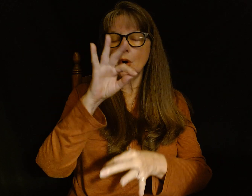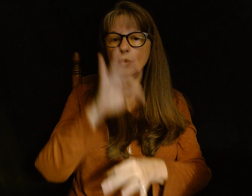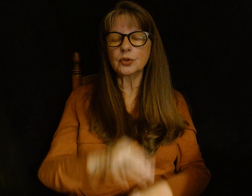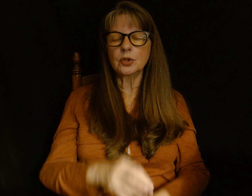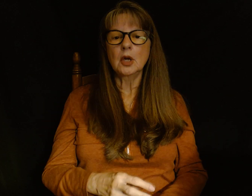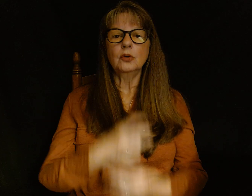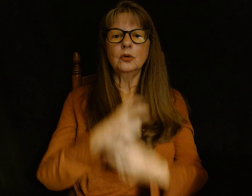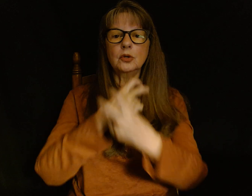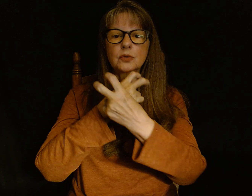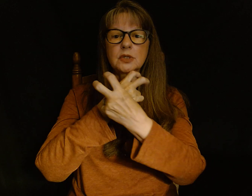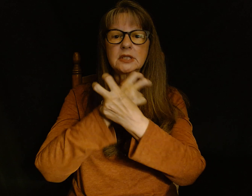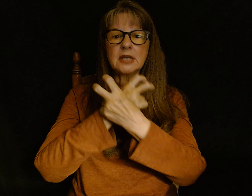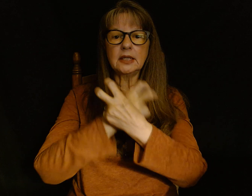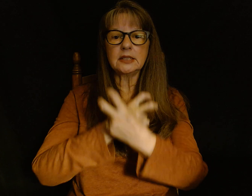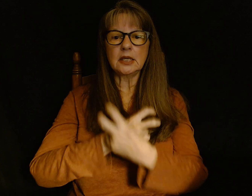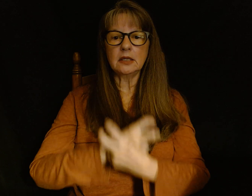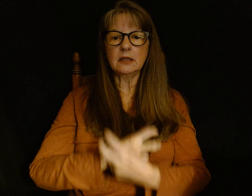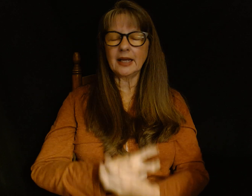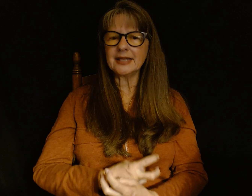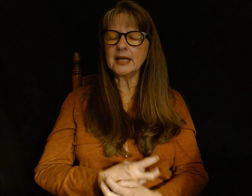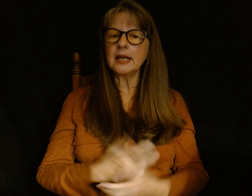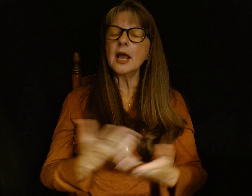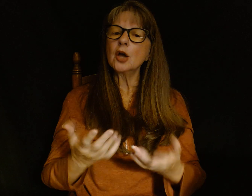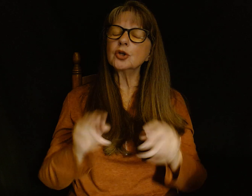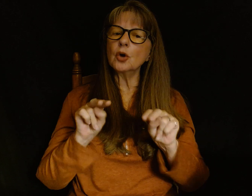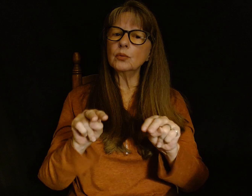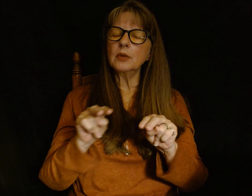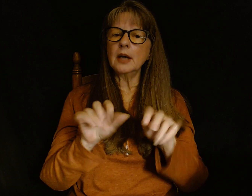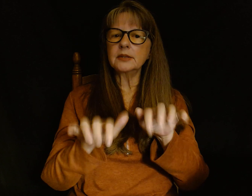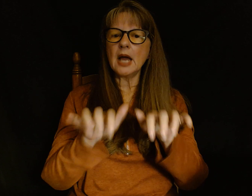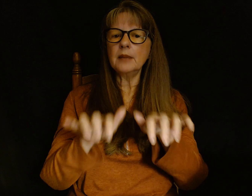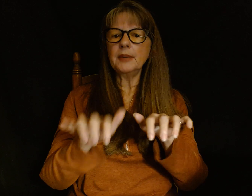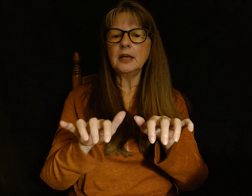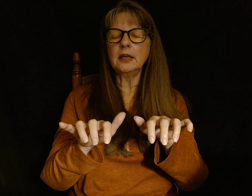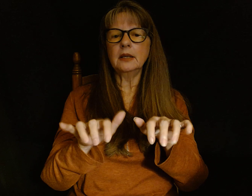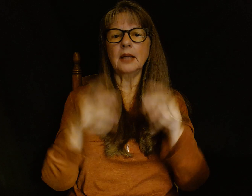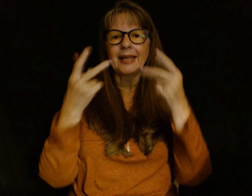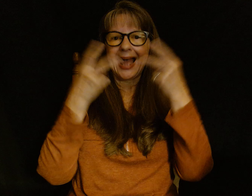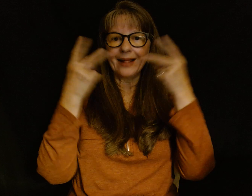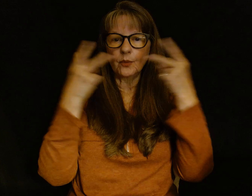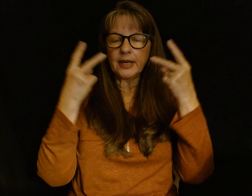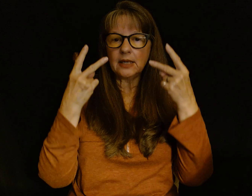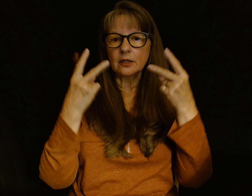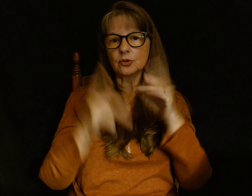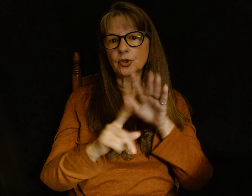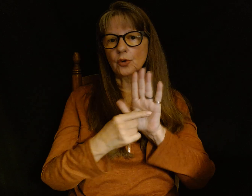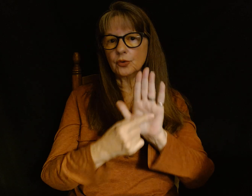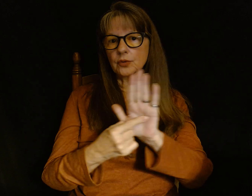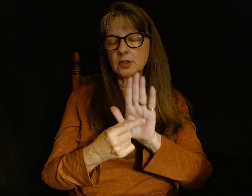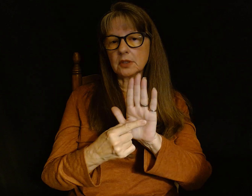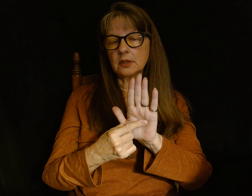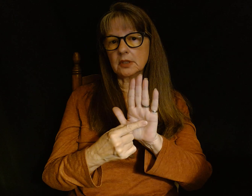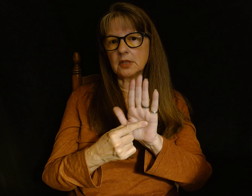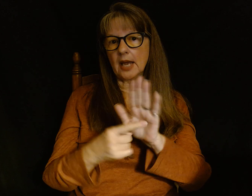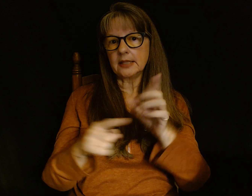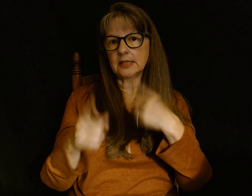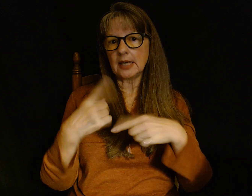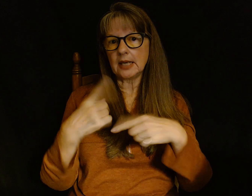ghost, you could do skeleton, like I said. So type in like Halloween, and it'll show you the signs that I